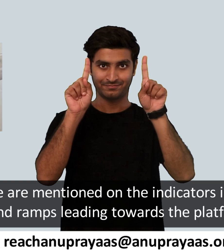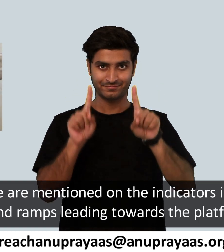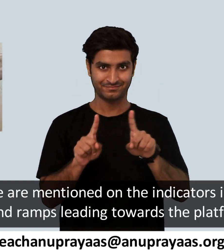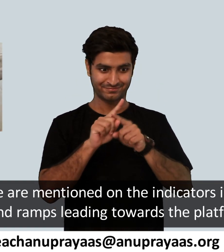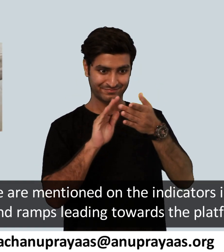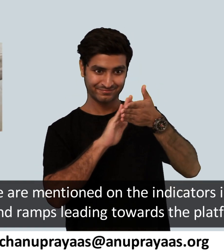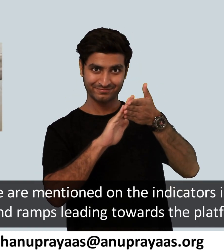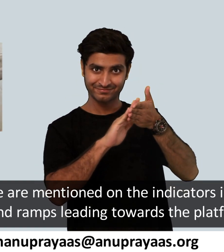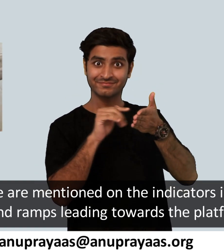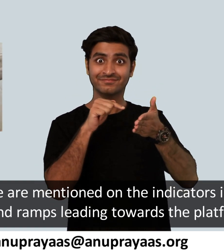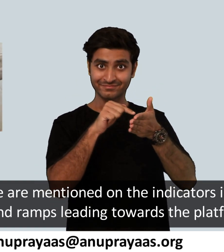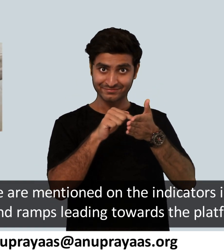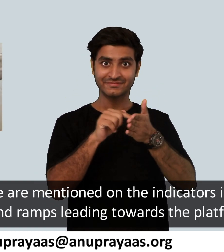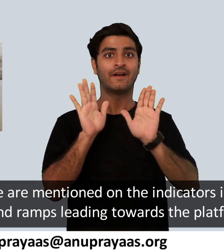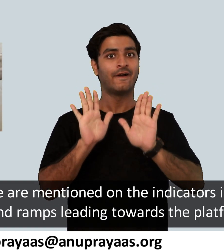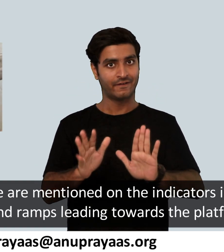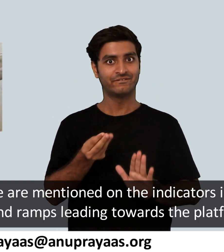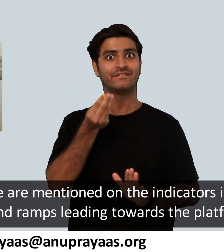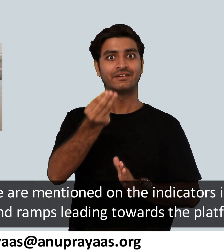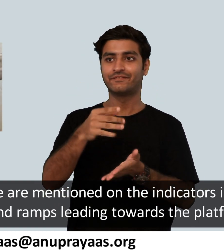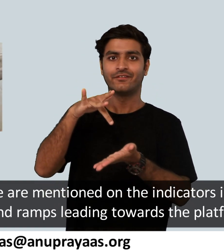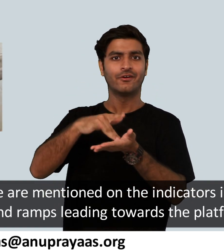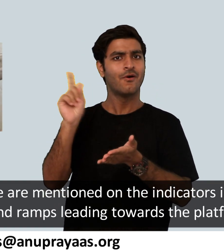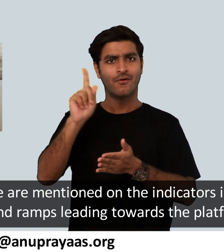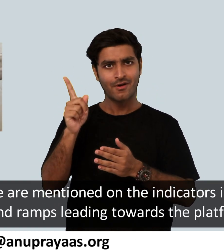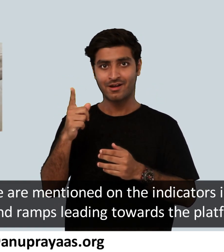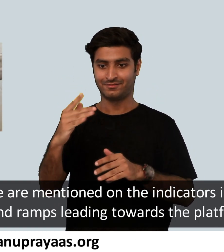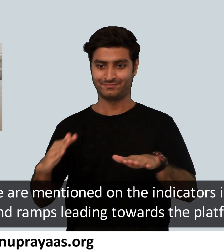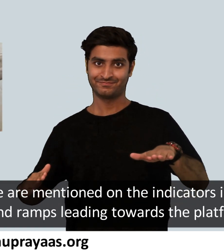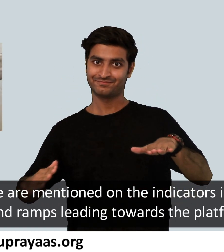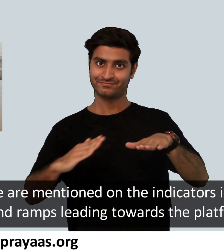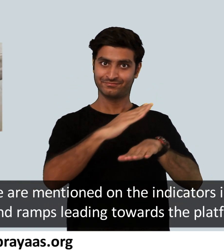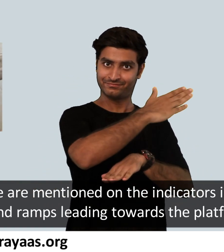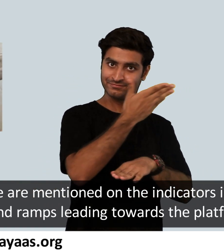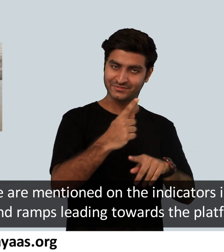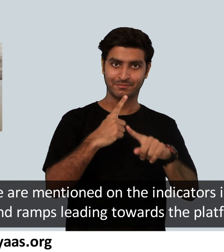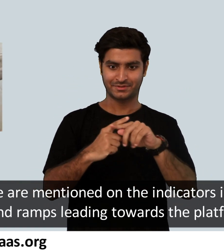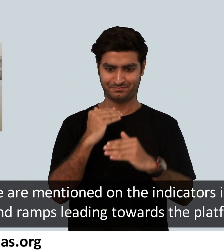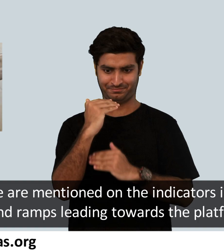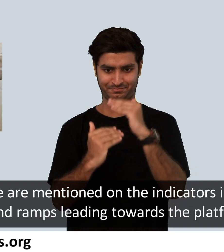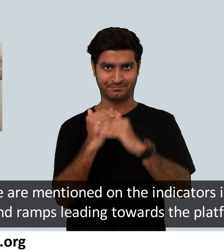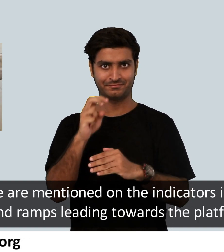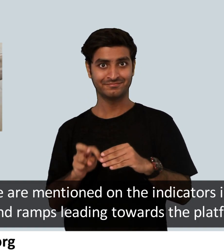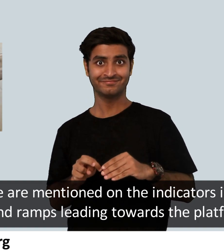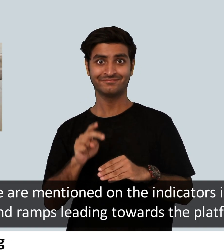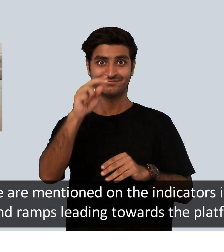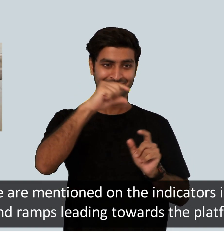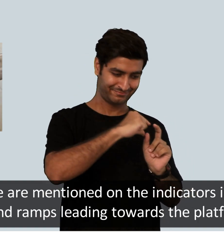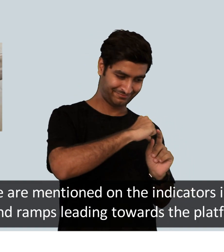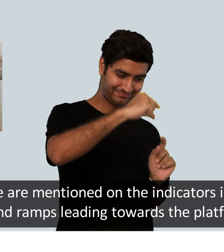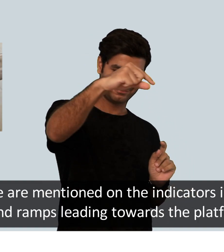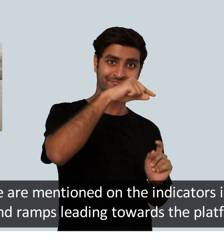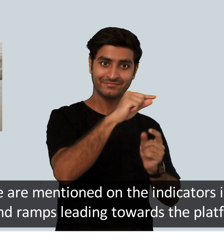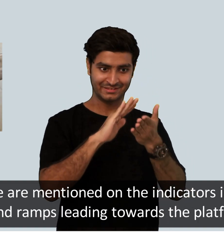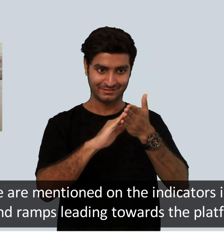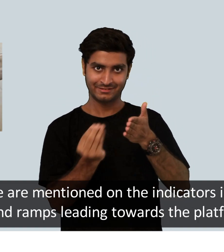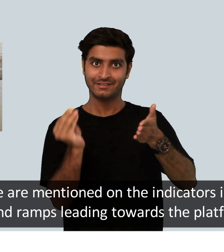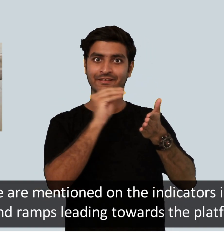Platform numbers in Braille are mentioned on the indicators installed on the railings of stairs and ramps leading